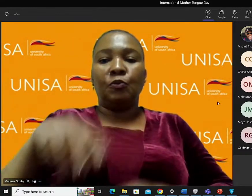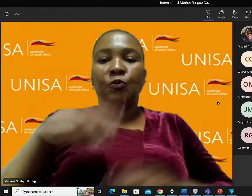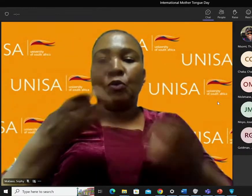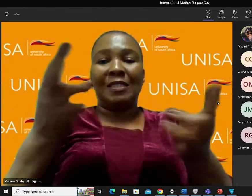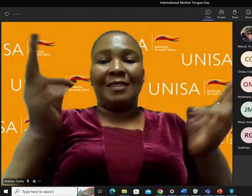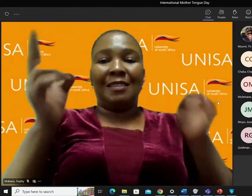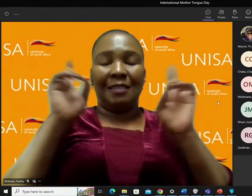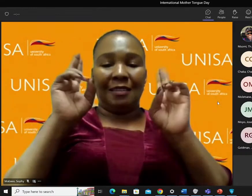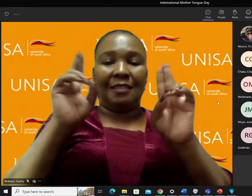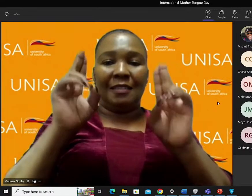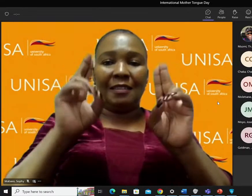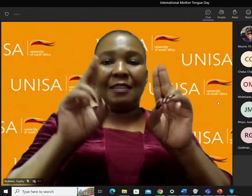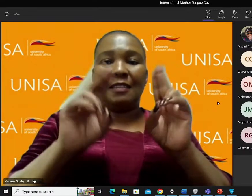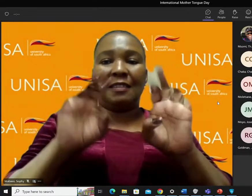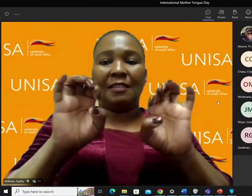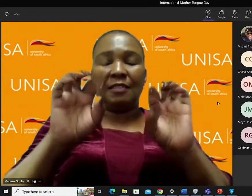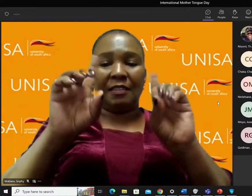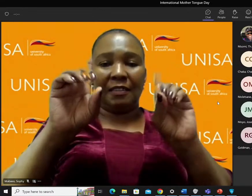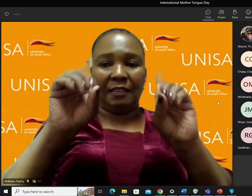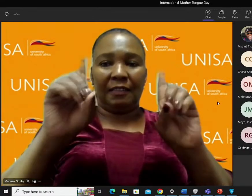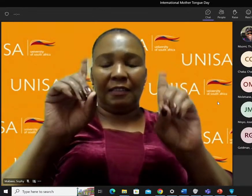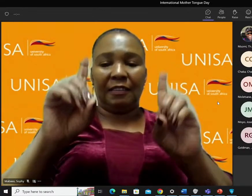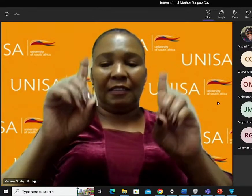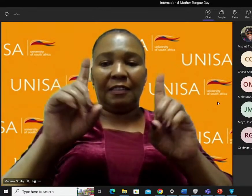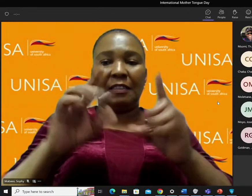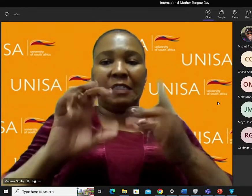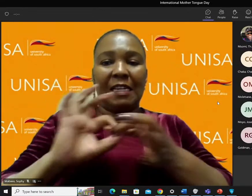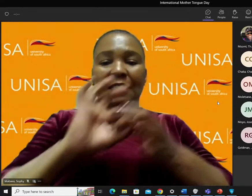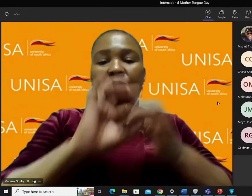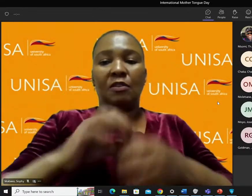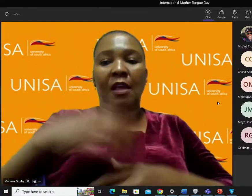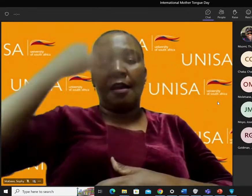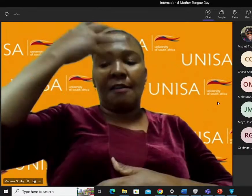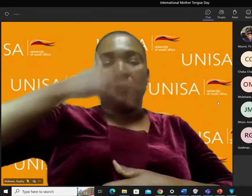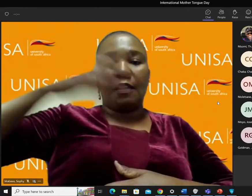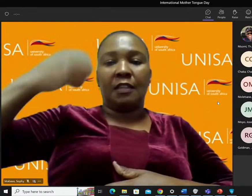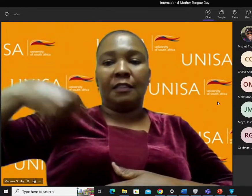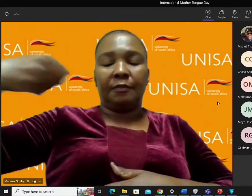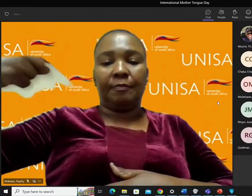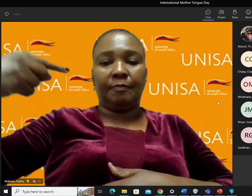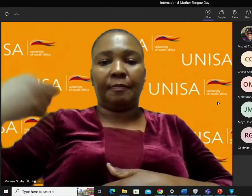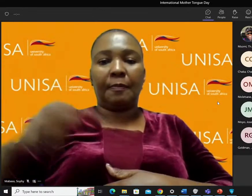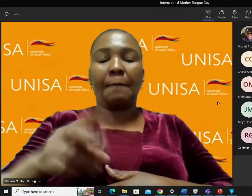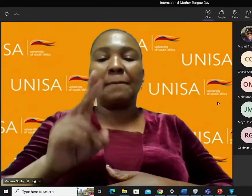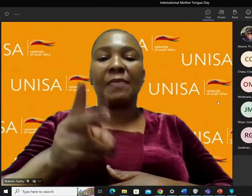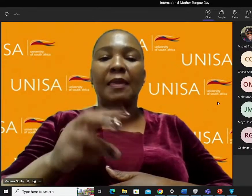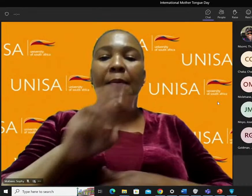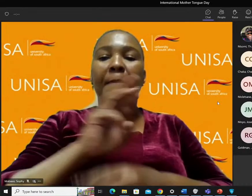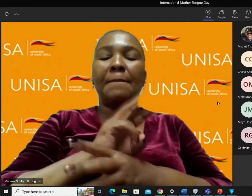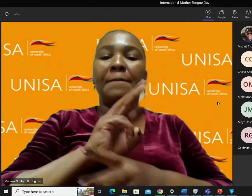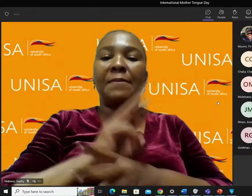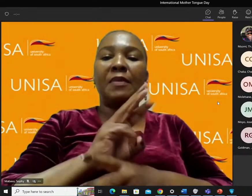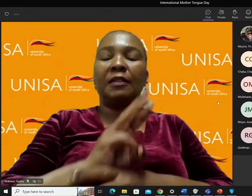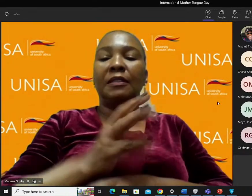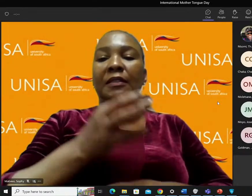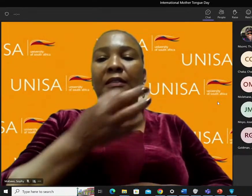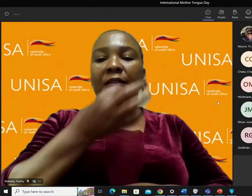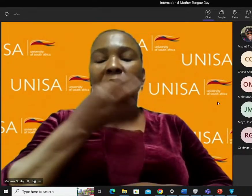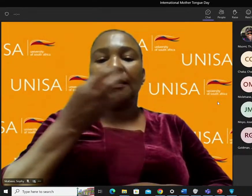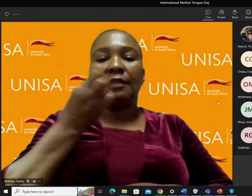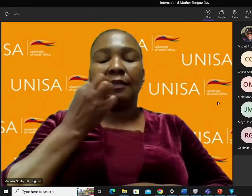in relation to our African languages. Again, May also mentioned